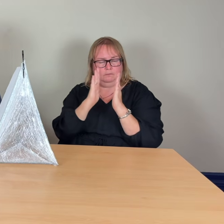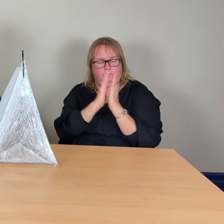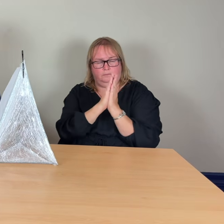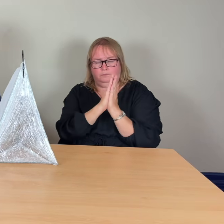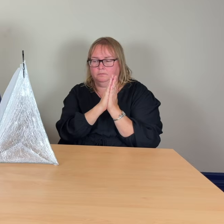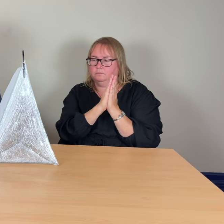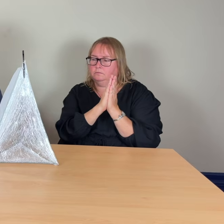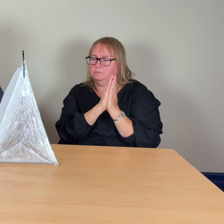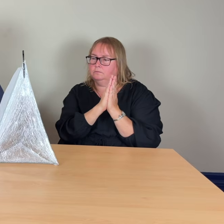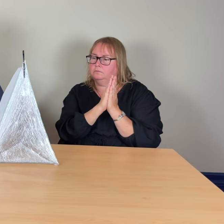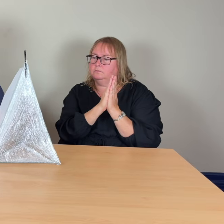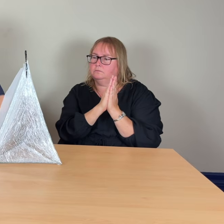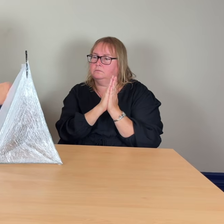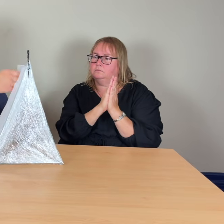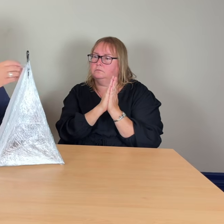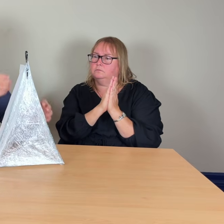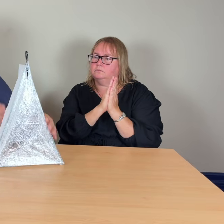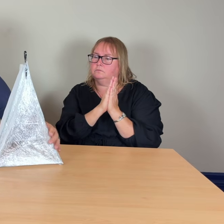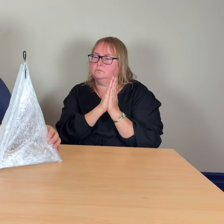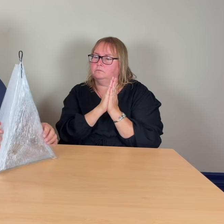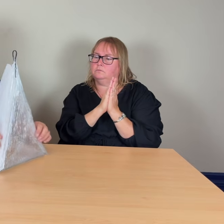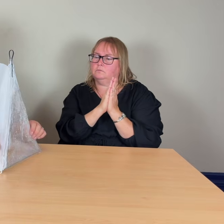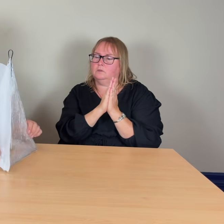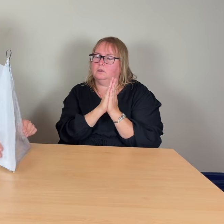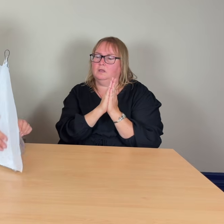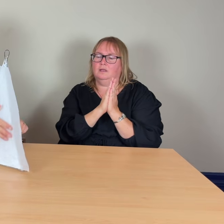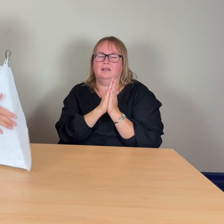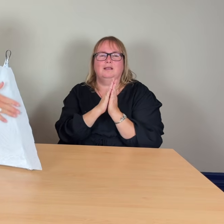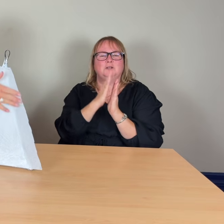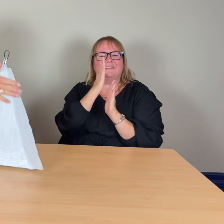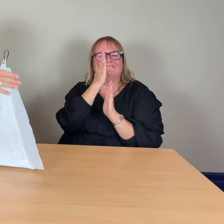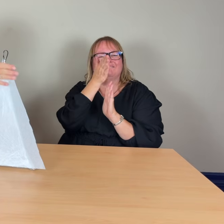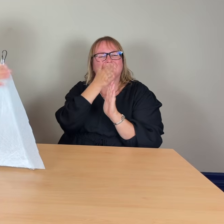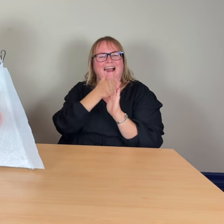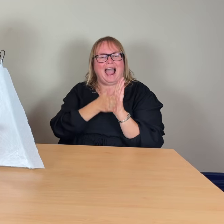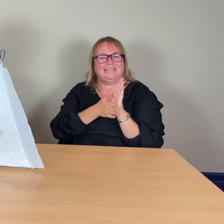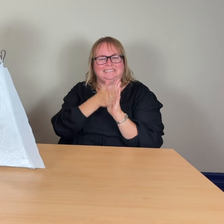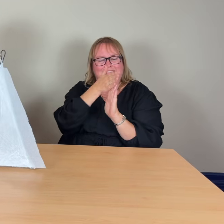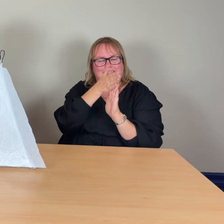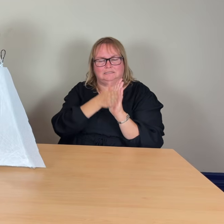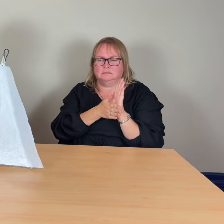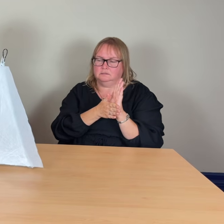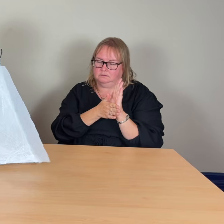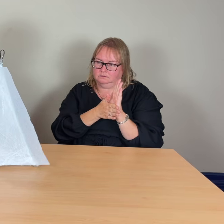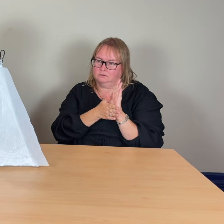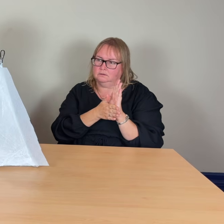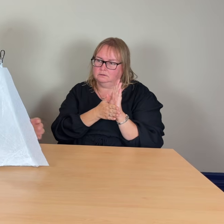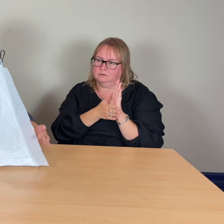the lantern so it's nice and flat, like so.